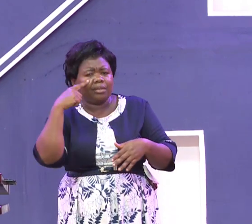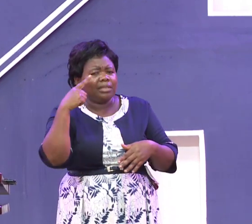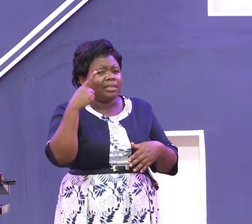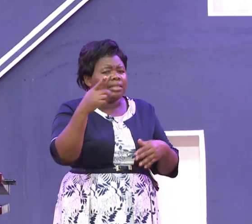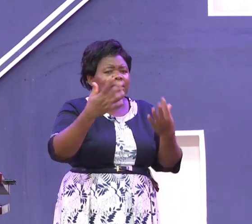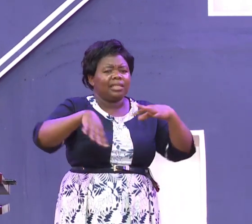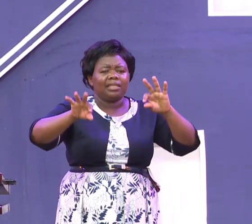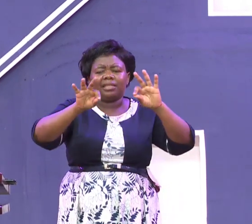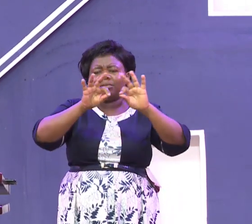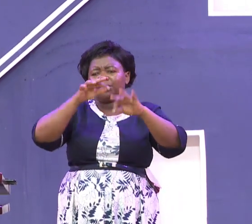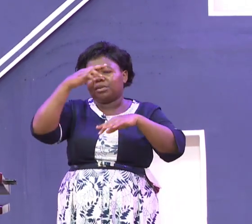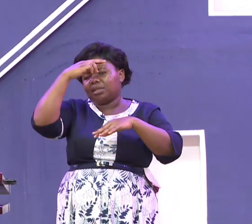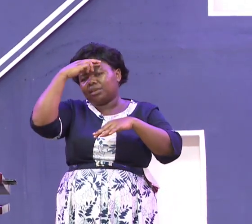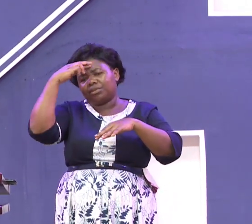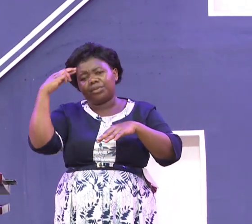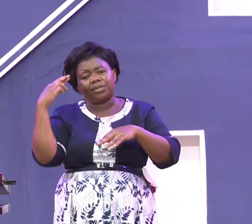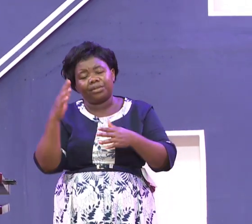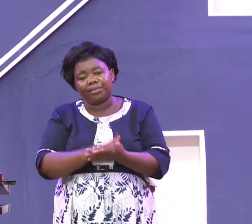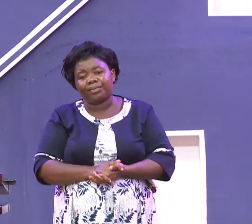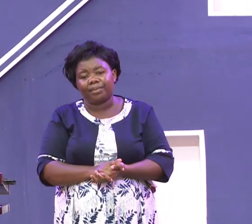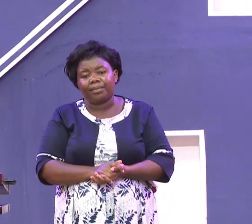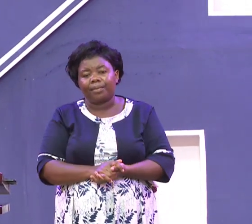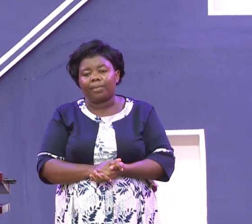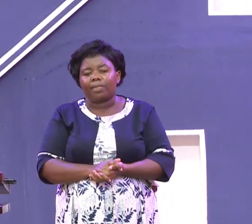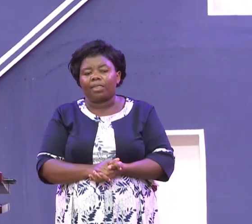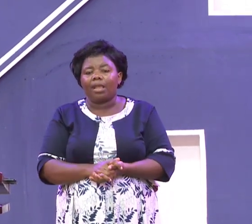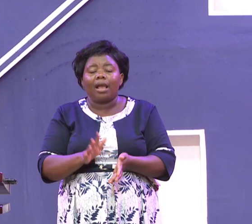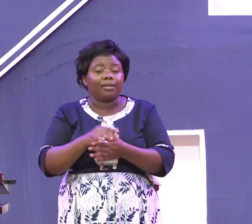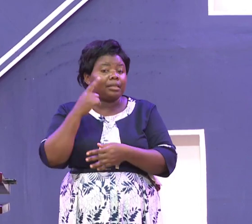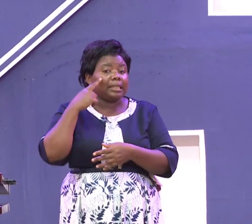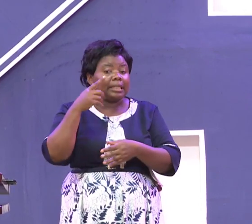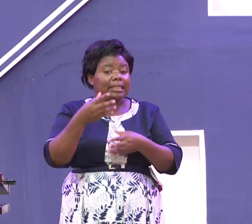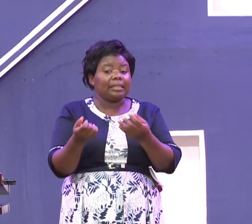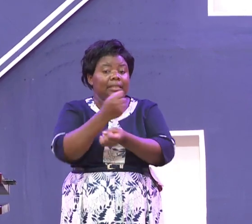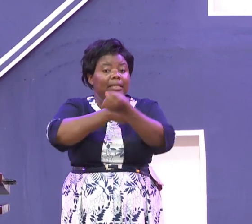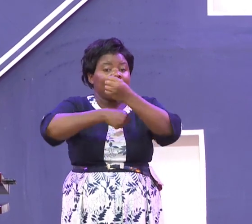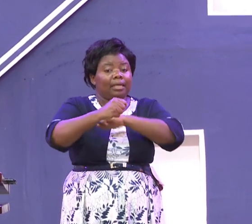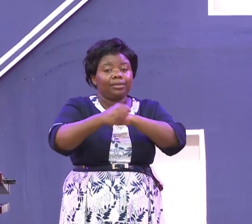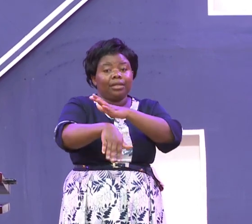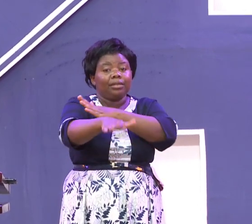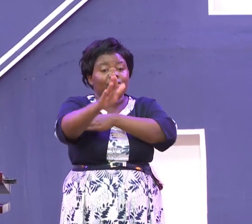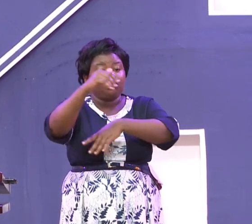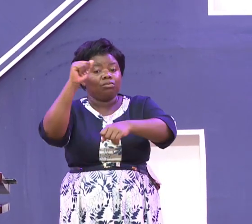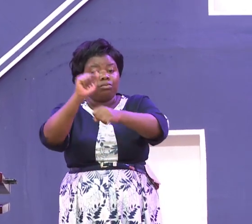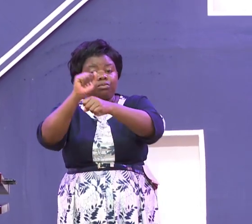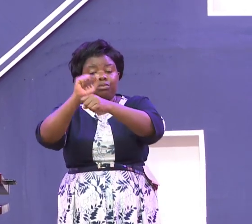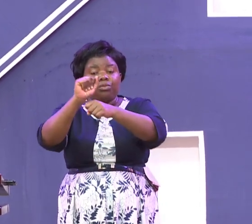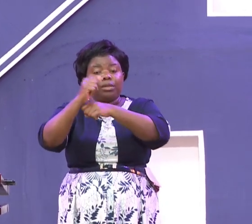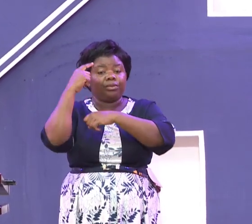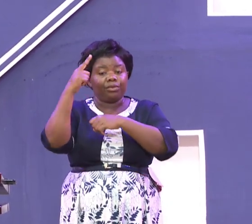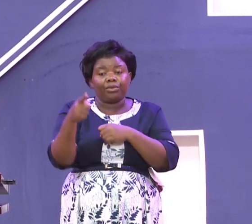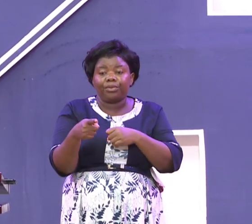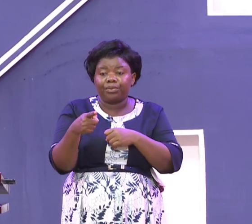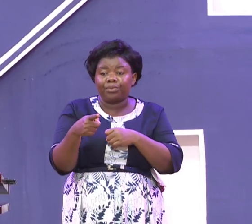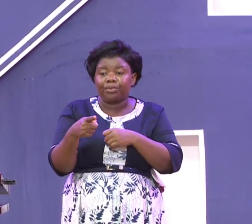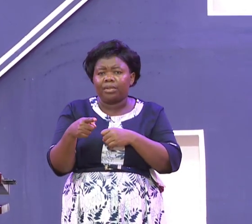nkulu. You first get a reason and you consider it as vital. Katonda kye yakukolera. And you consider that act that God did